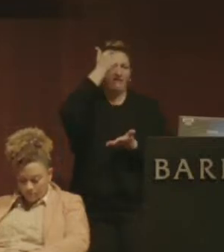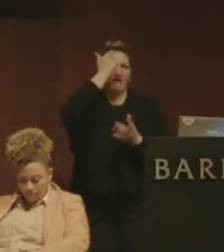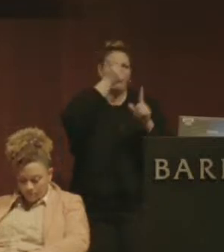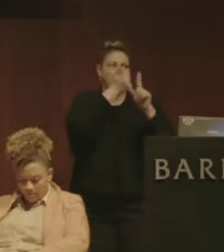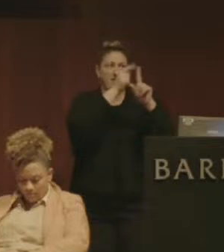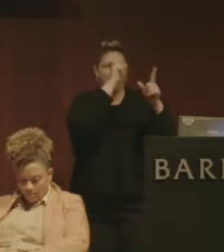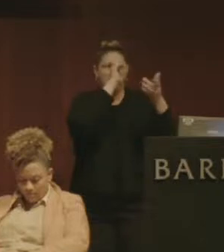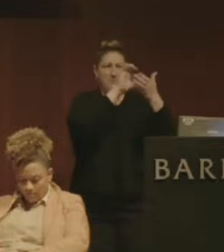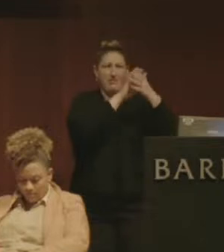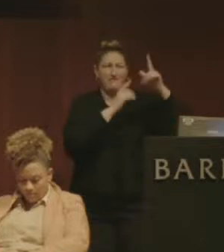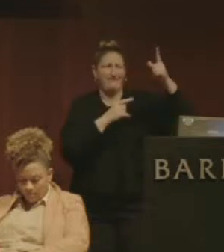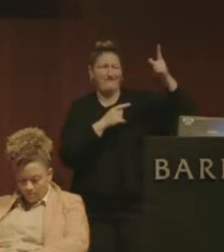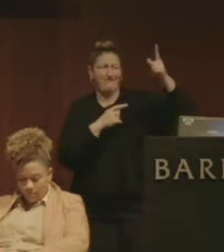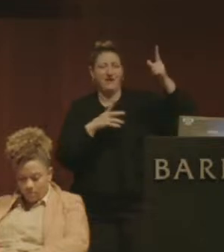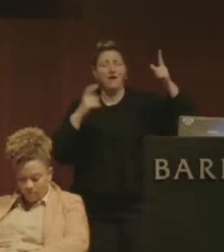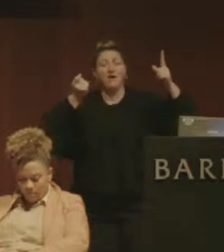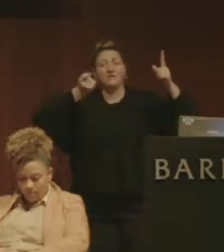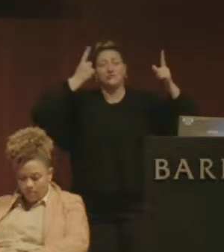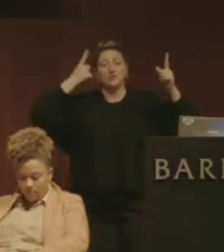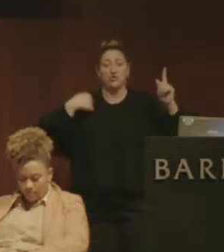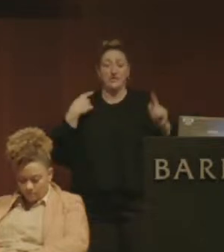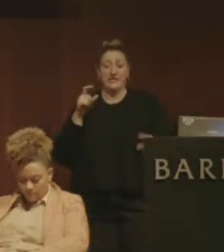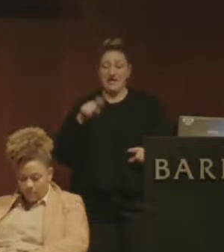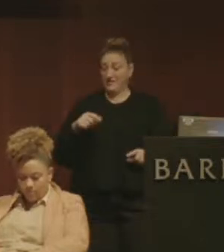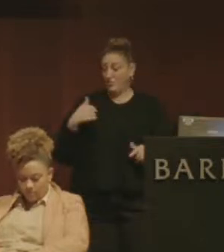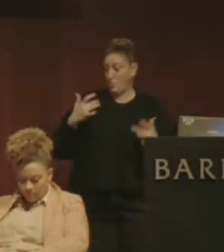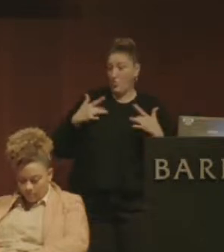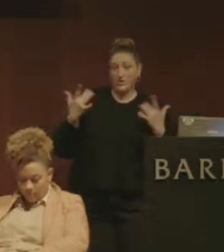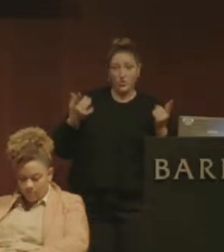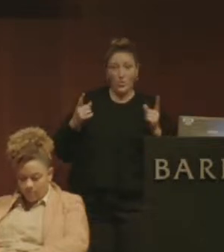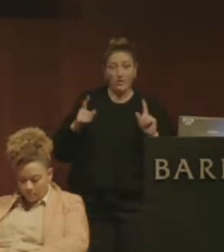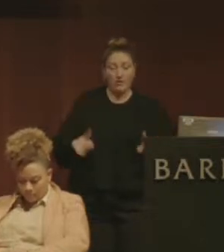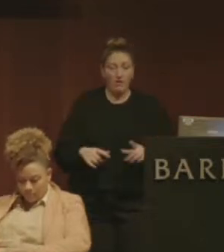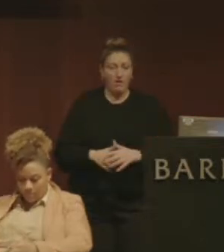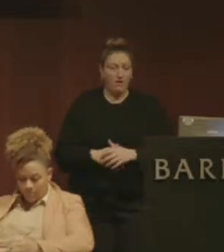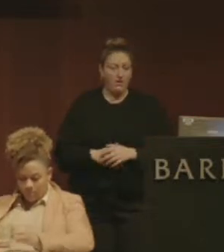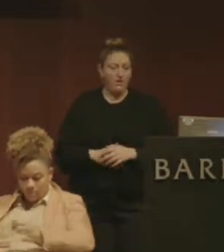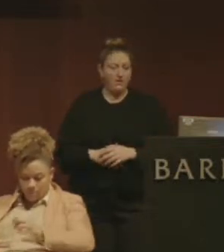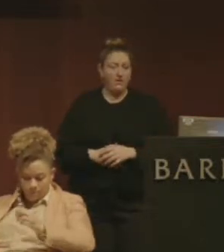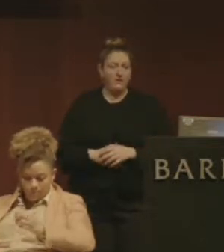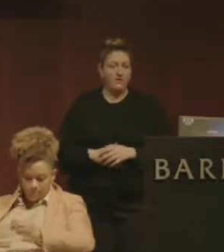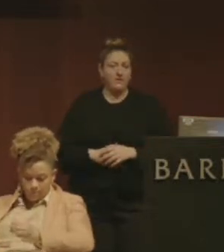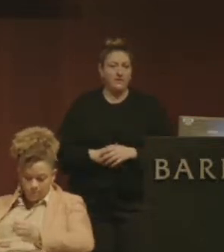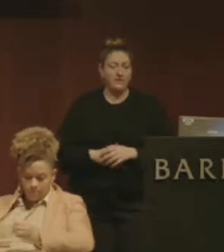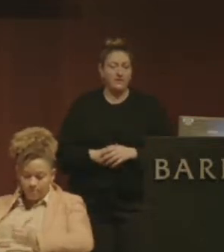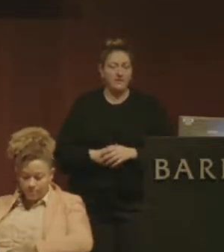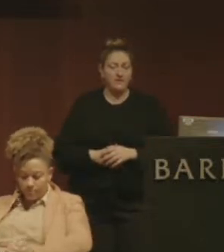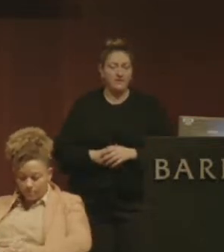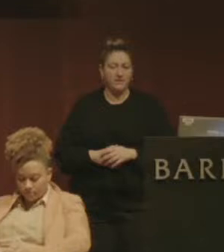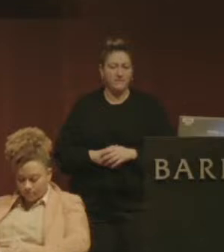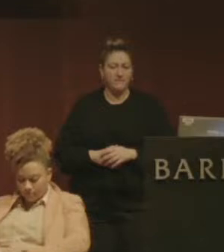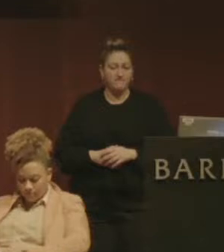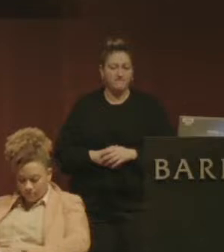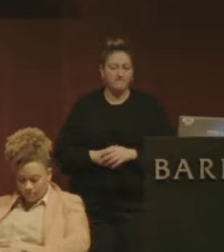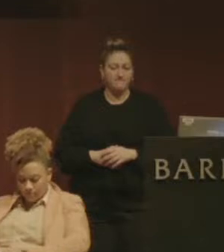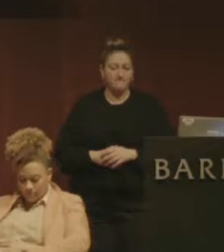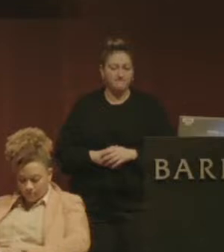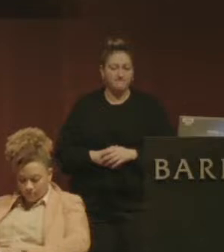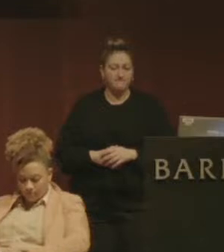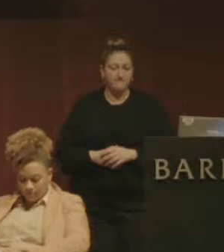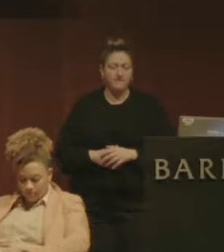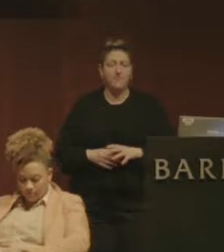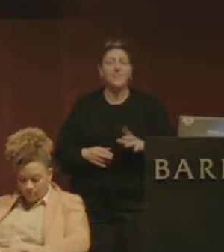This could be understood as a necessary response to the reality, to a reality that Kristen Smith describes as, quote,